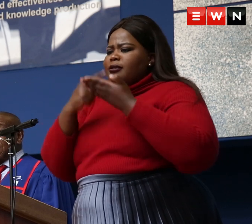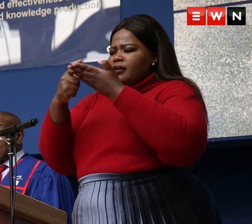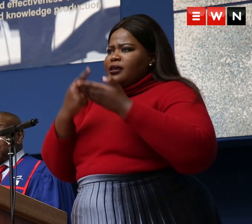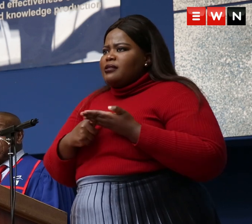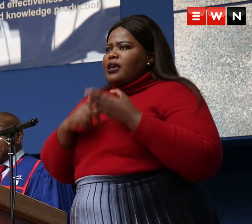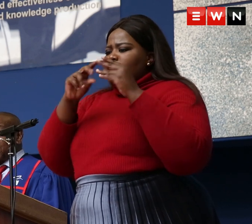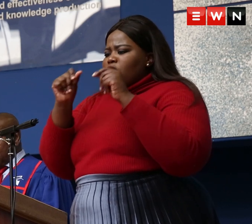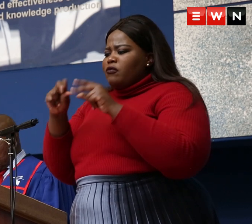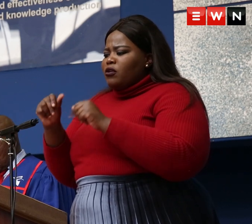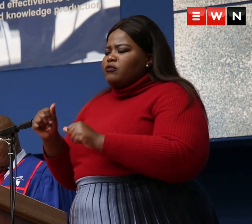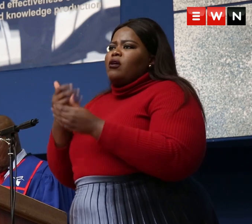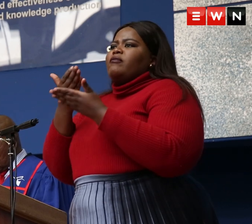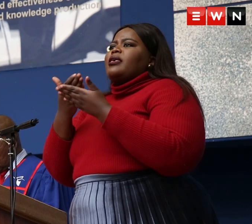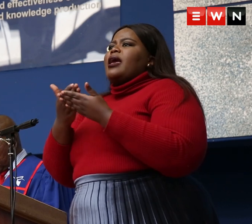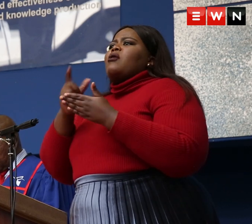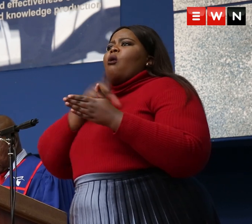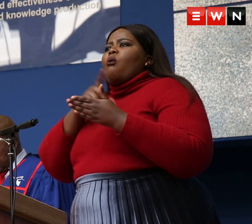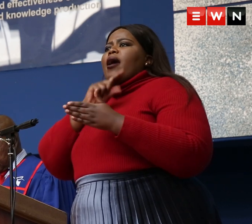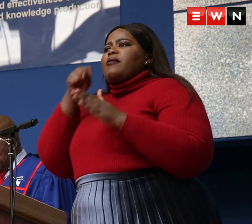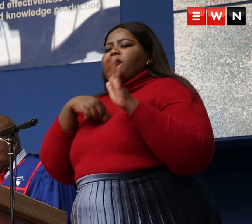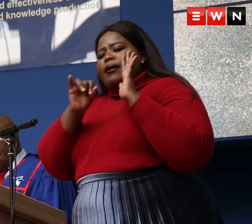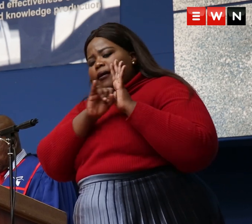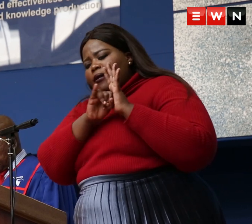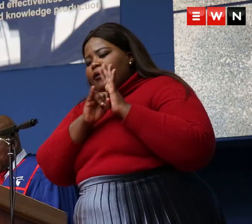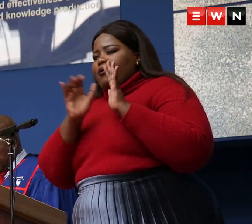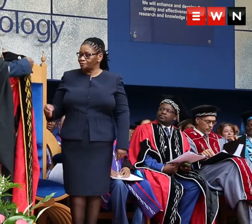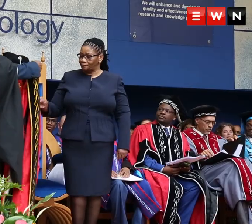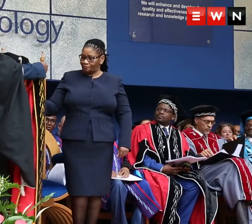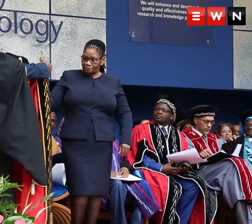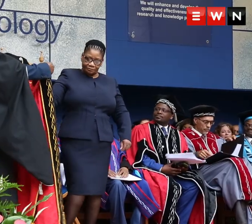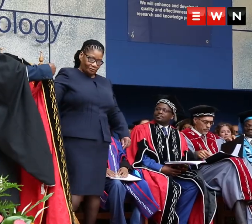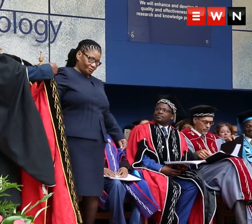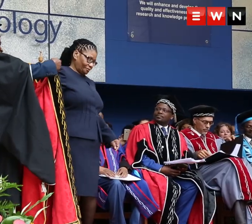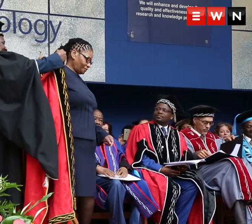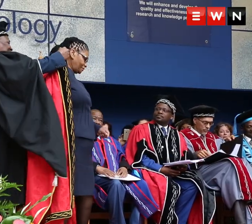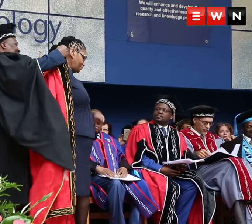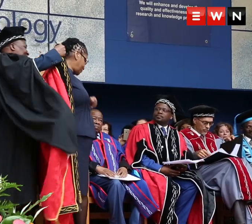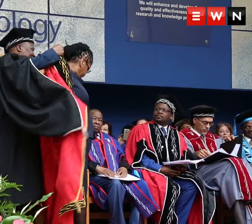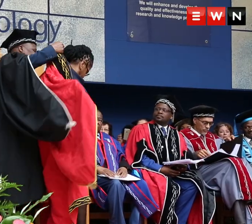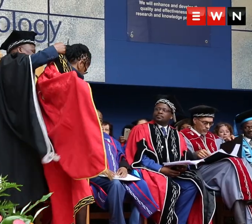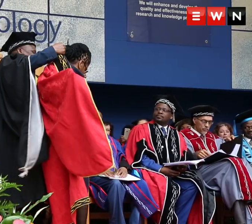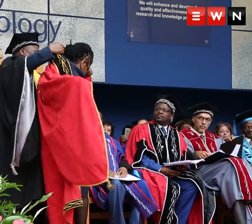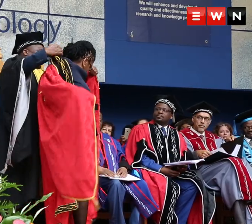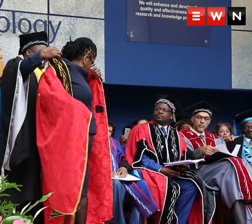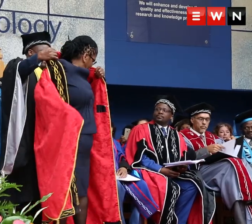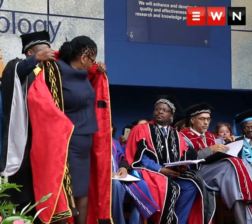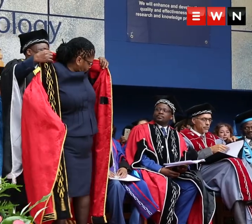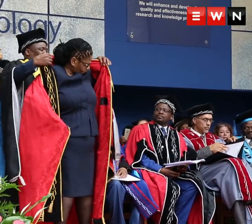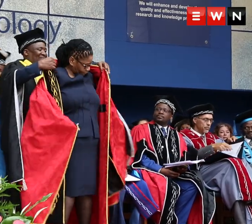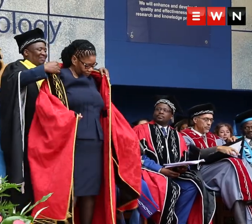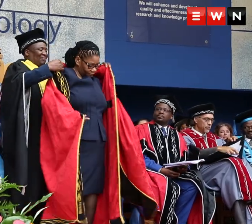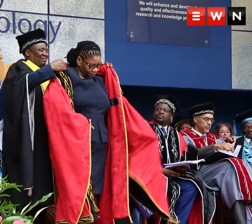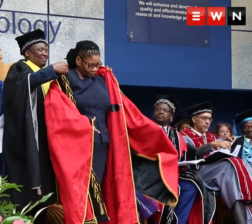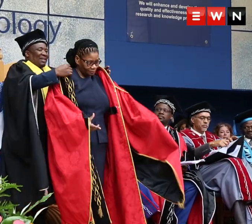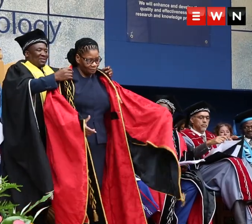to overcome whatever problems we are facing. Modise says she's aware of the current challenges facing